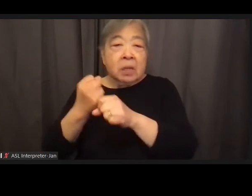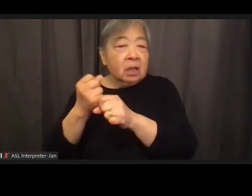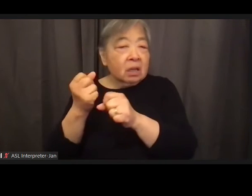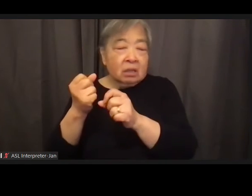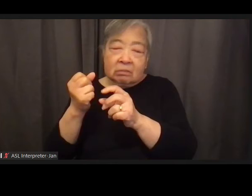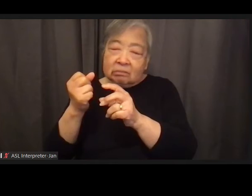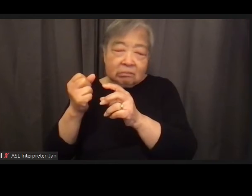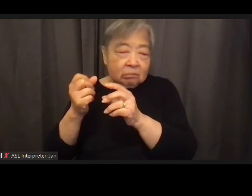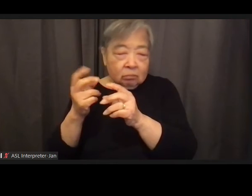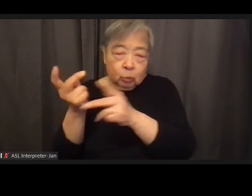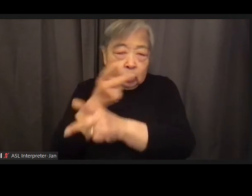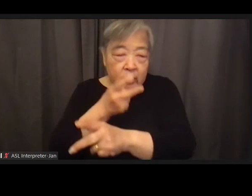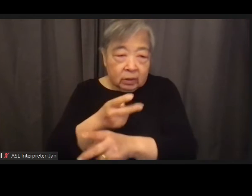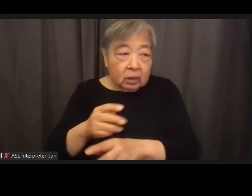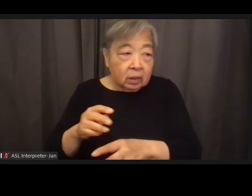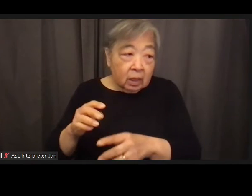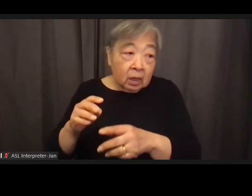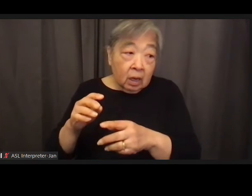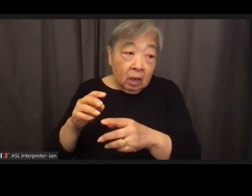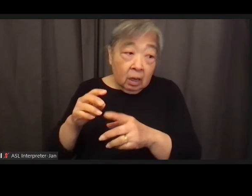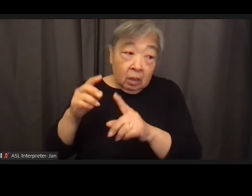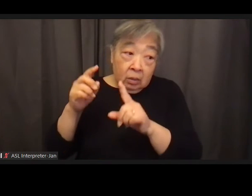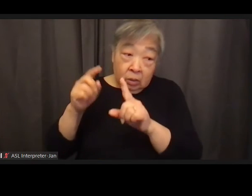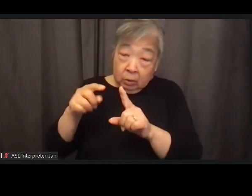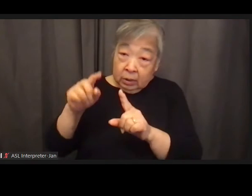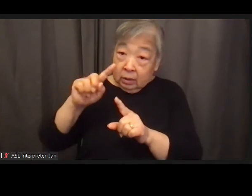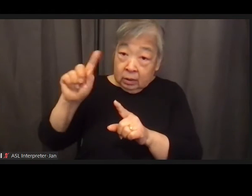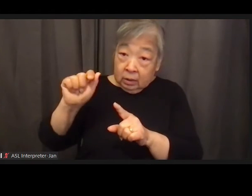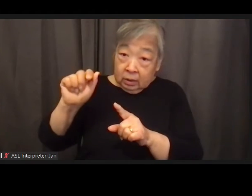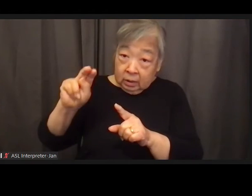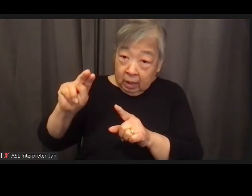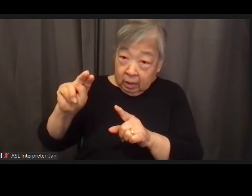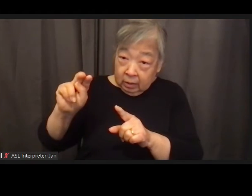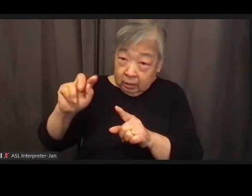So as a different kind of more